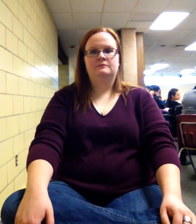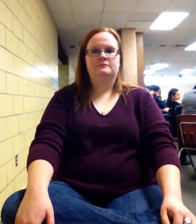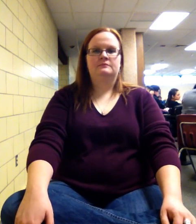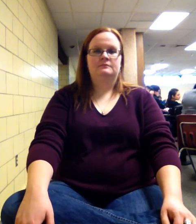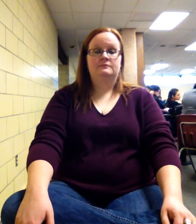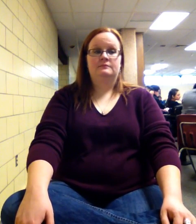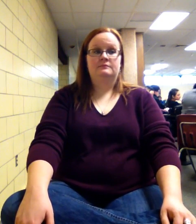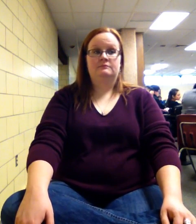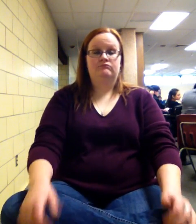Everybody able to get that?